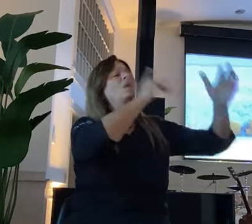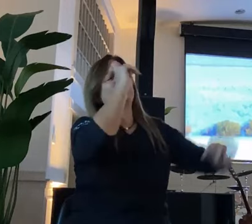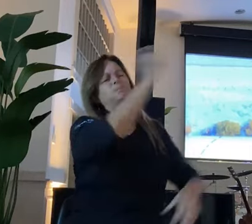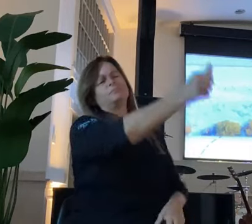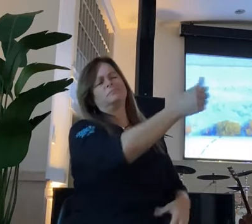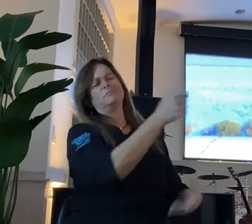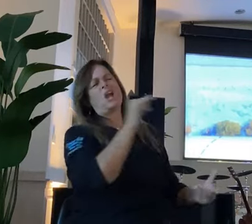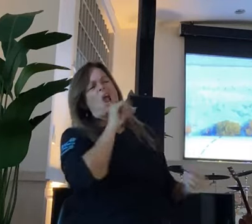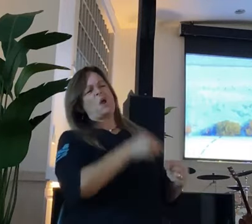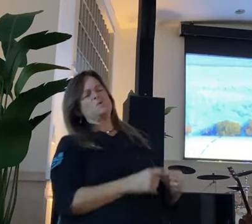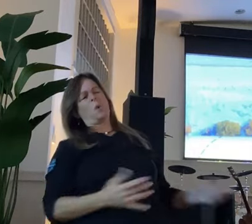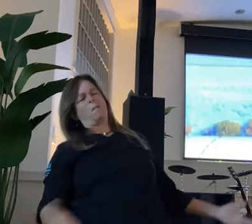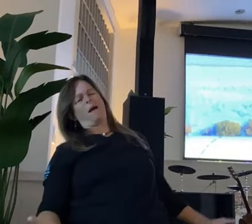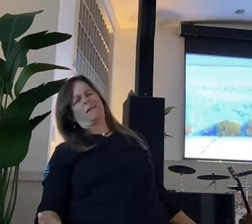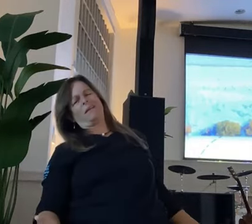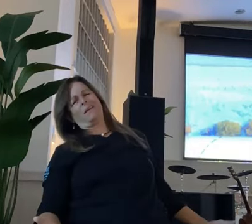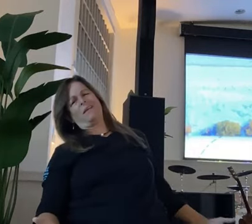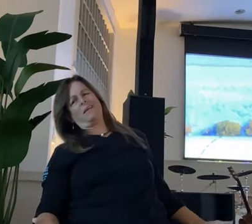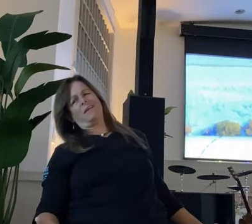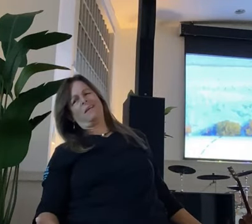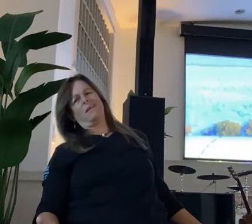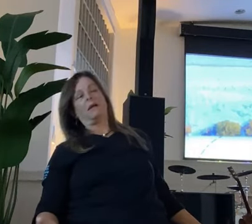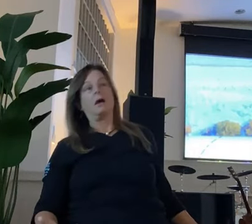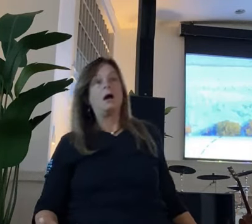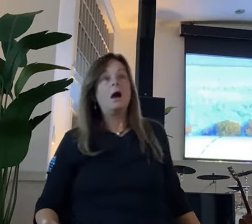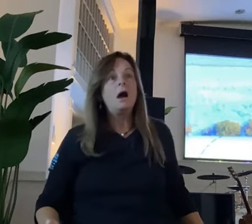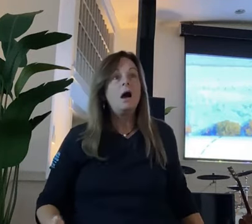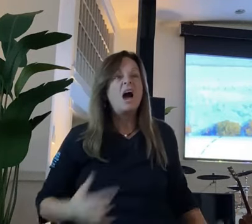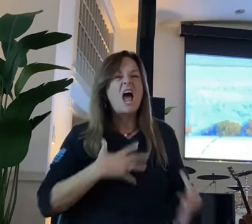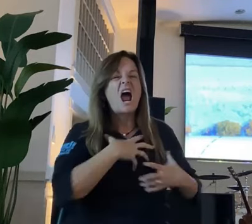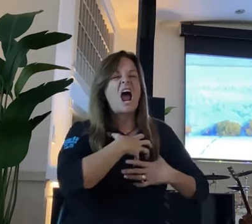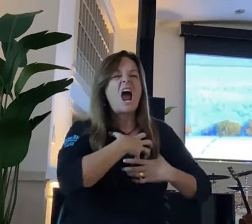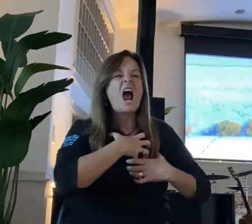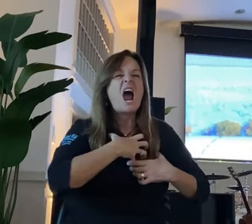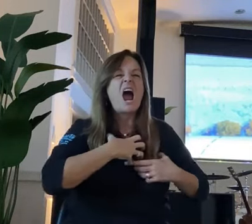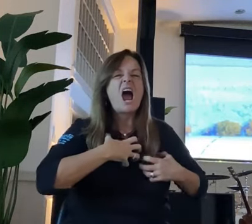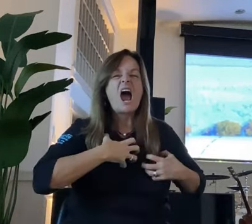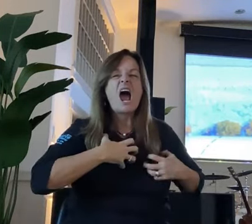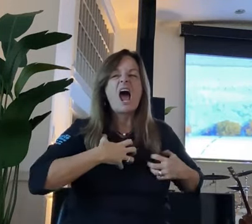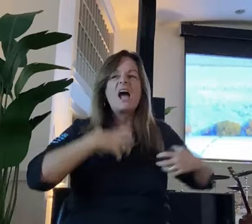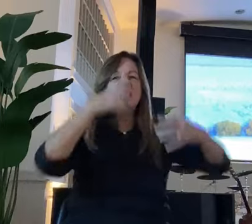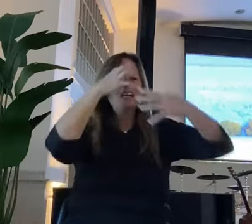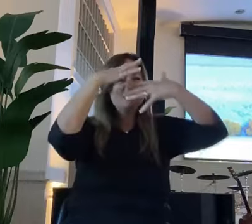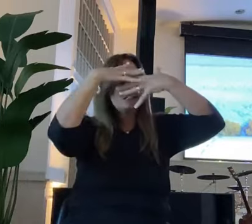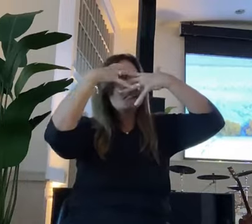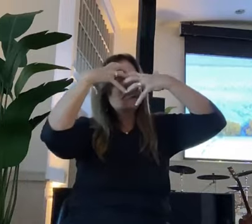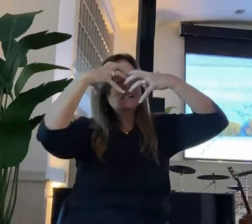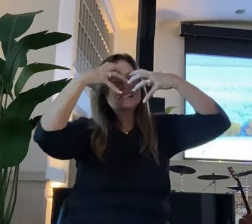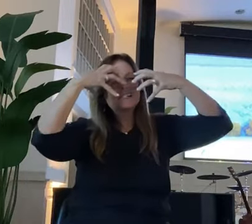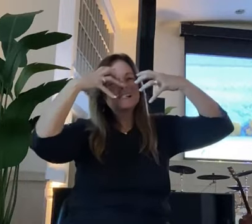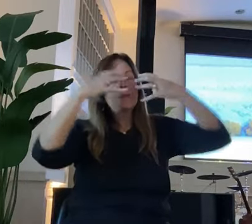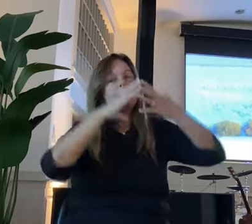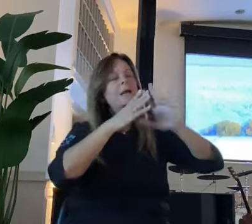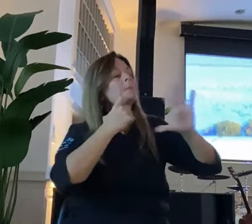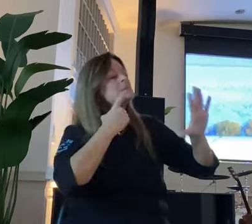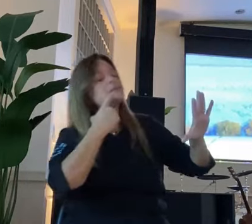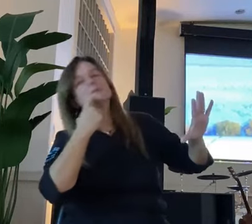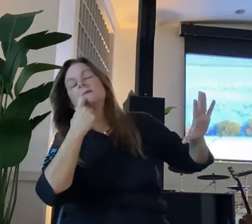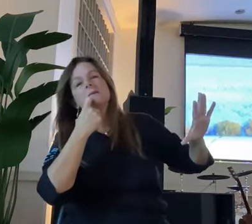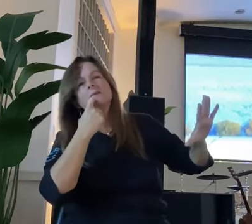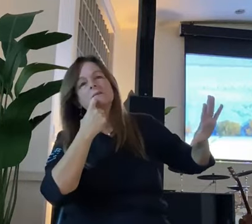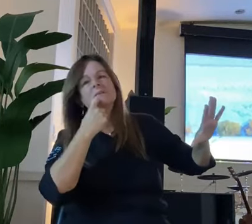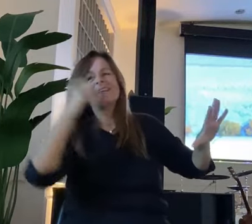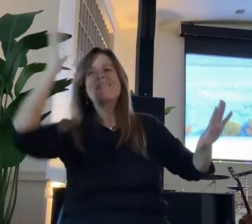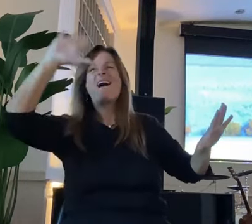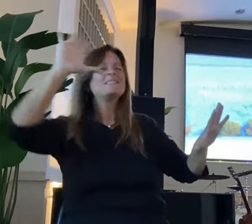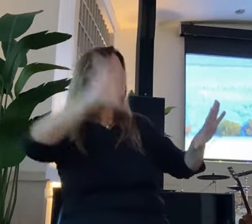you. You're not hurting anybody. Truth is, it's killing you. And you're in bondage to it. And God says, I don't want you